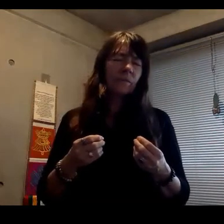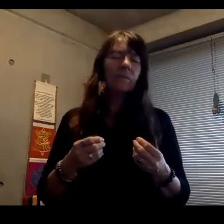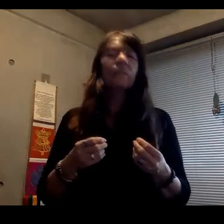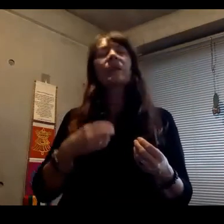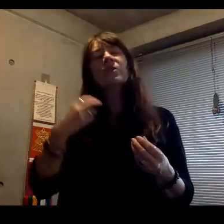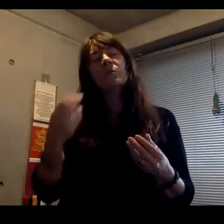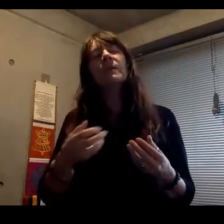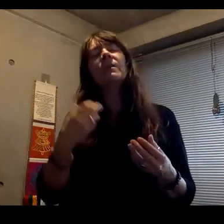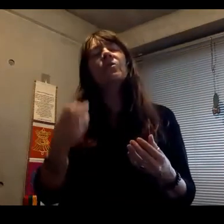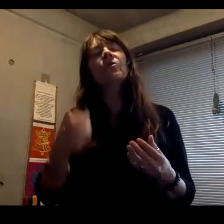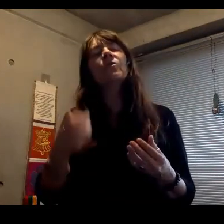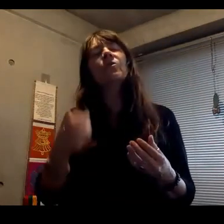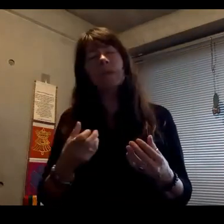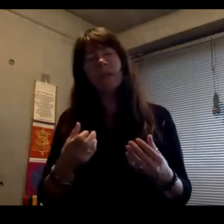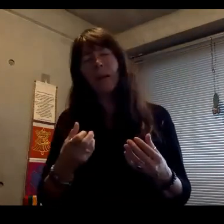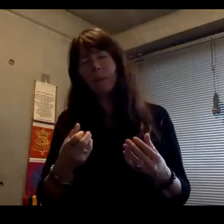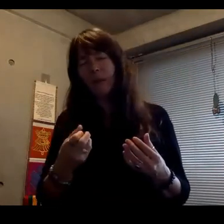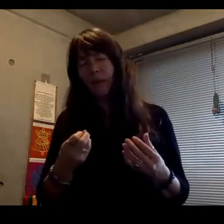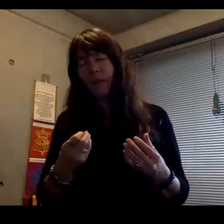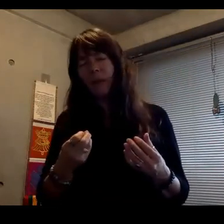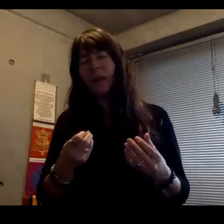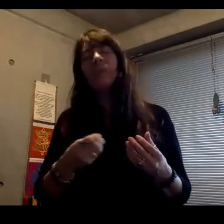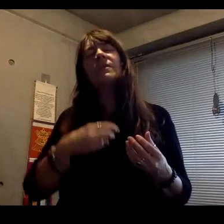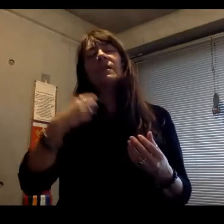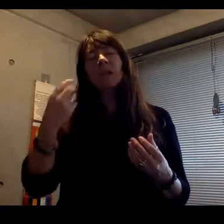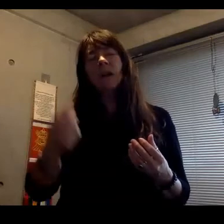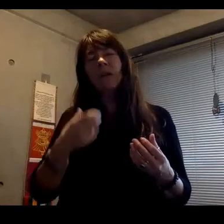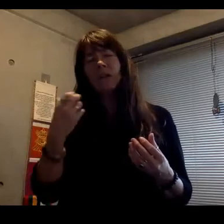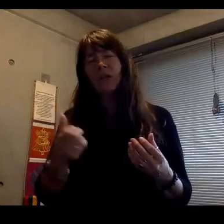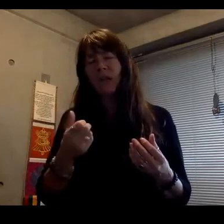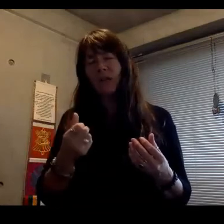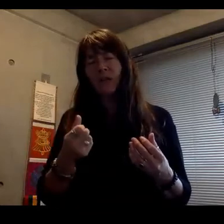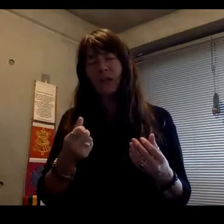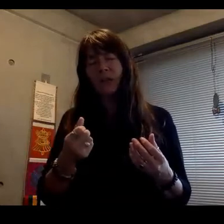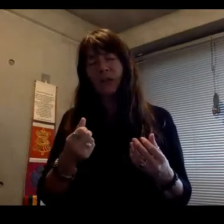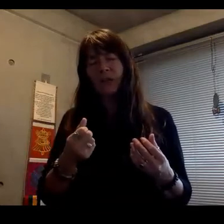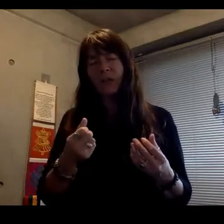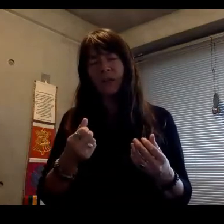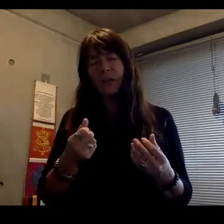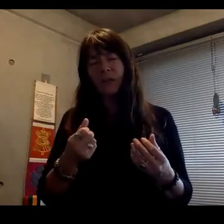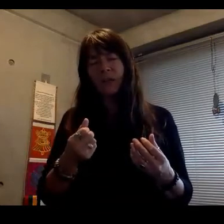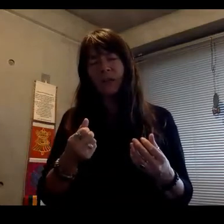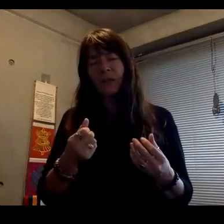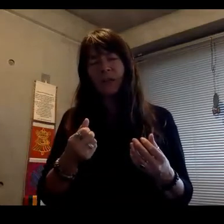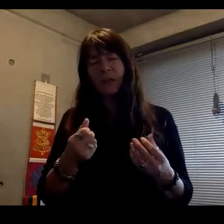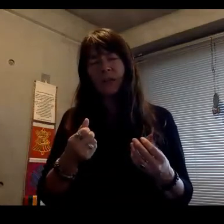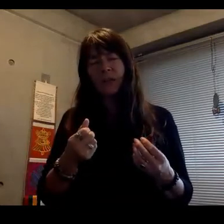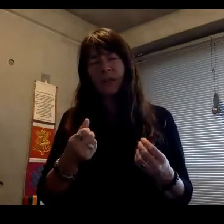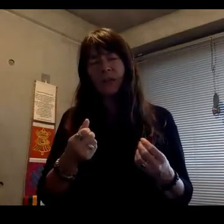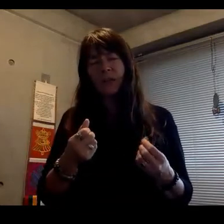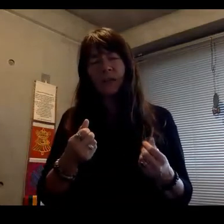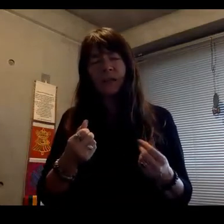Okay. This is truly what's happening here. This is a love exchange.